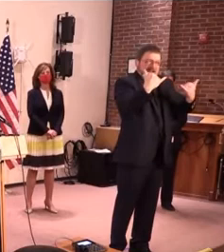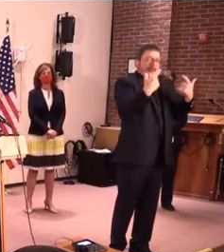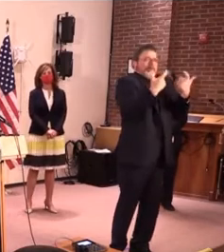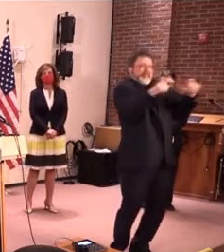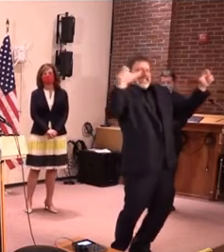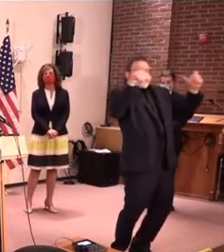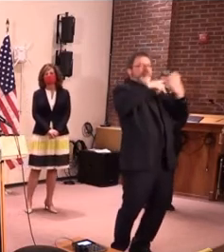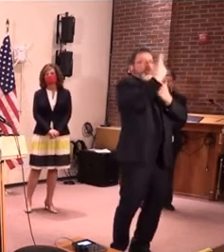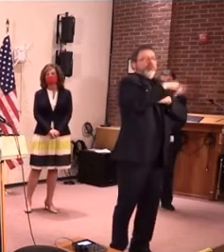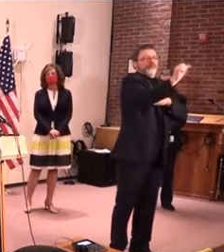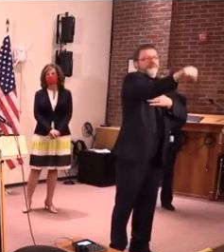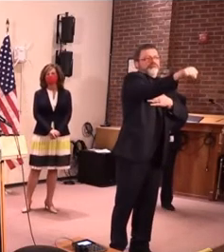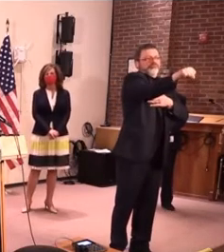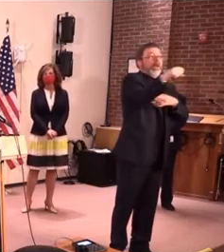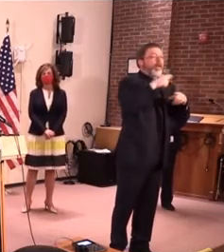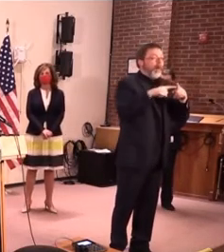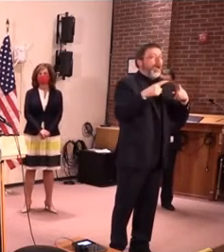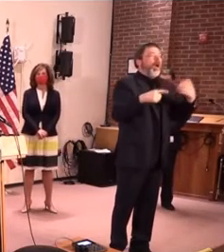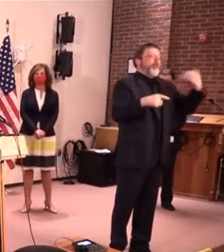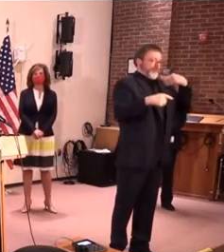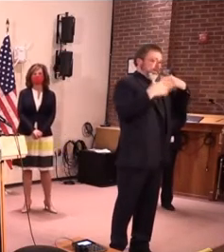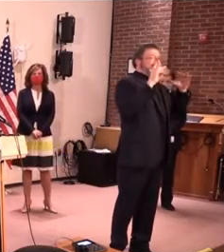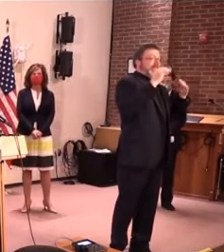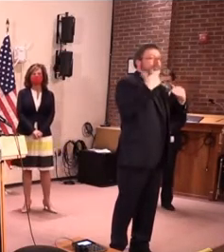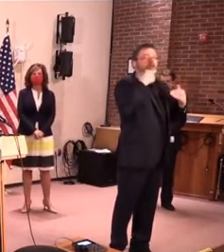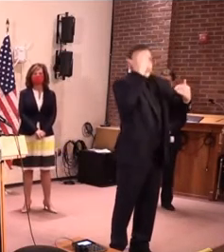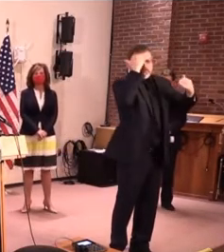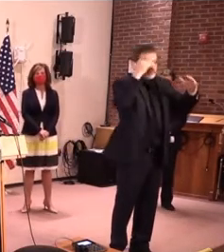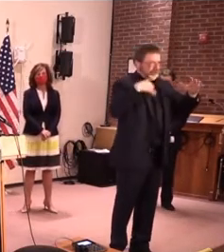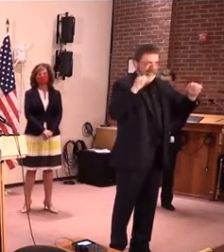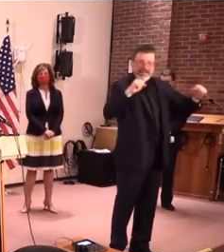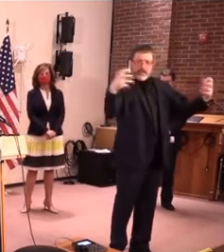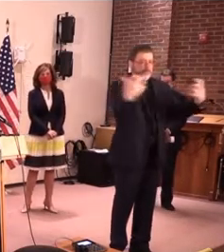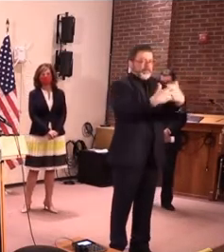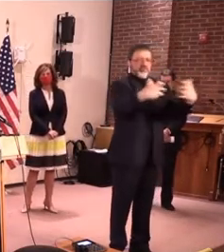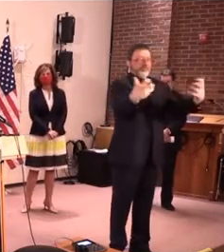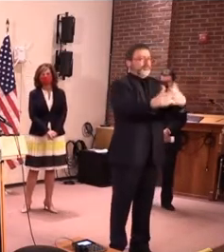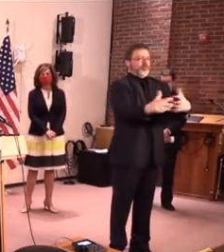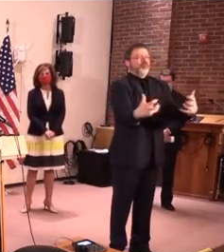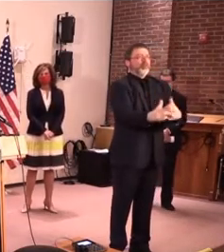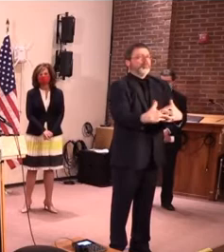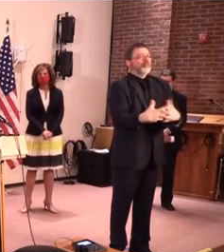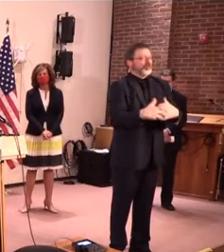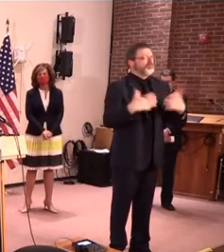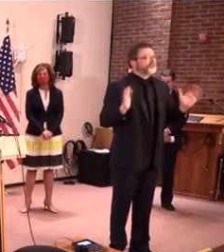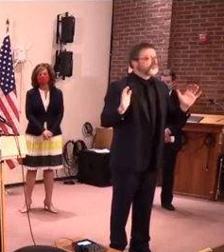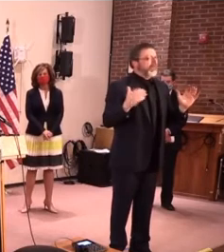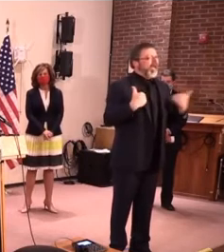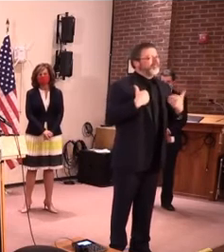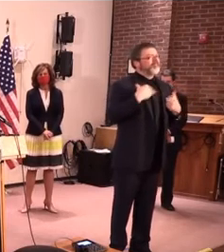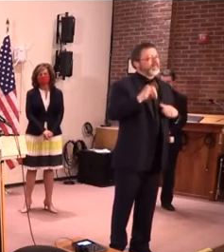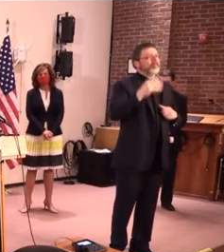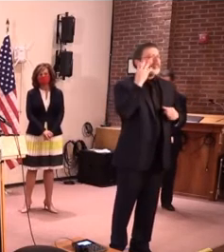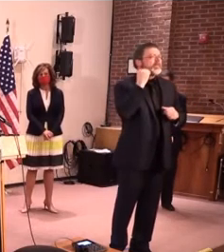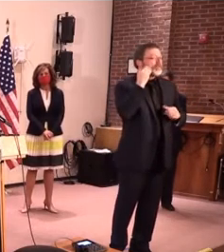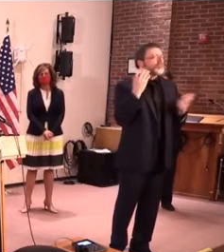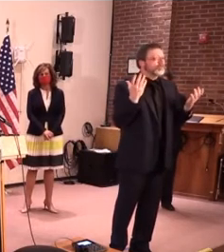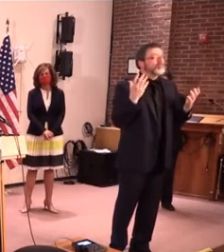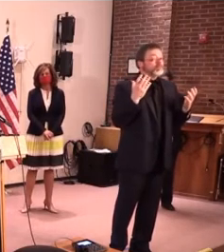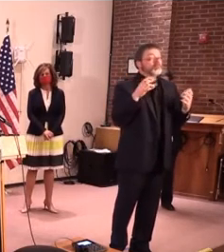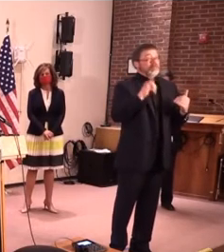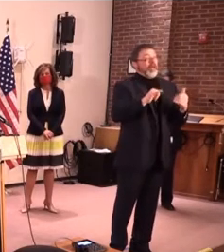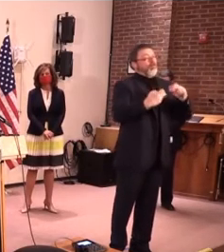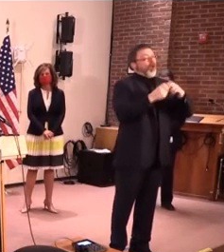said, this is an attempt to address some of this problem immediately. Other solutions will be needed for